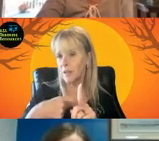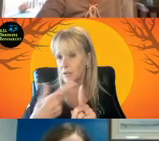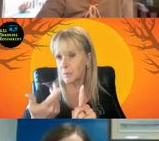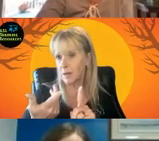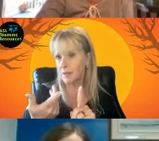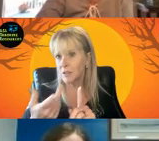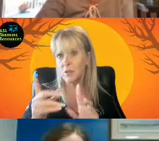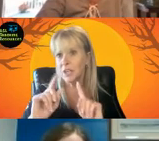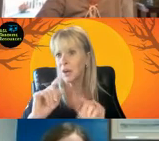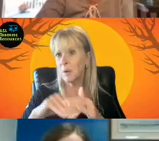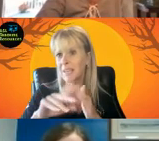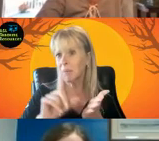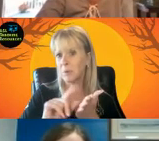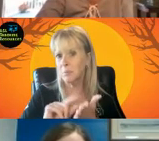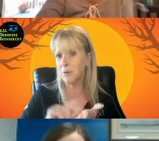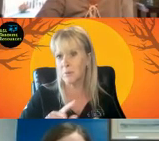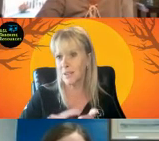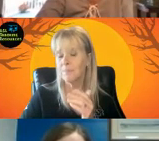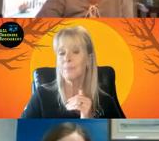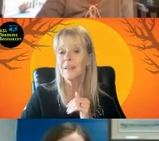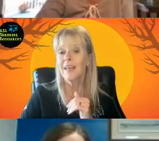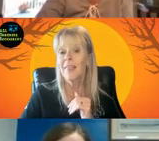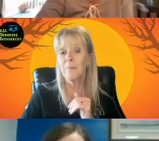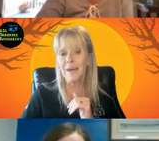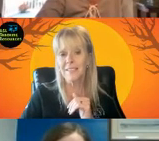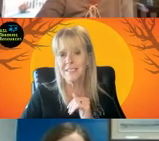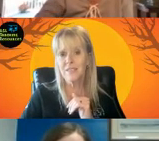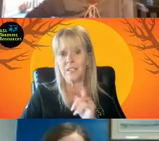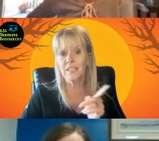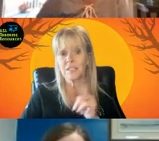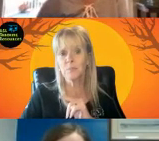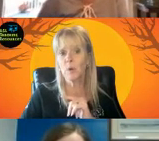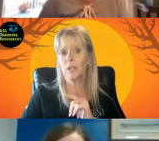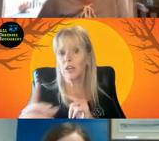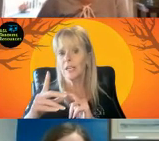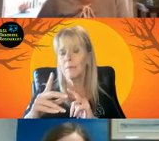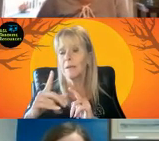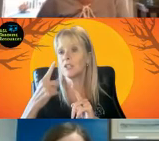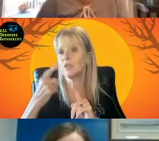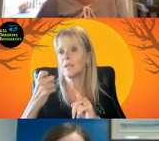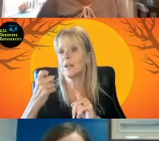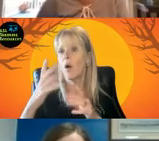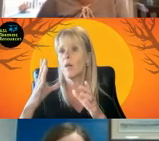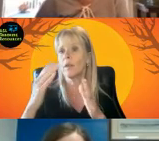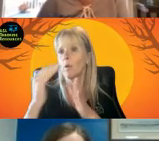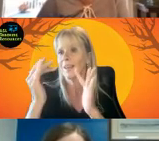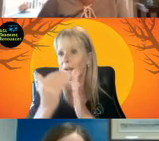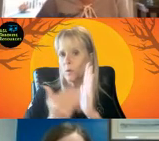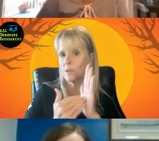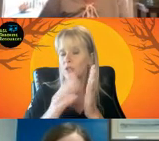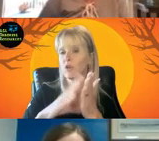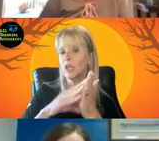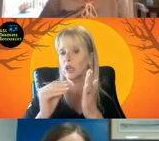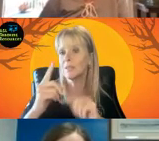that's $20 a month. So you can go in and print. The best deal is pro yearly because you get all the